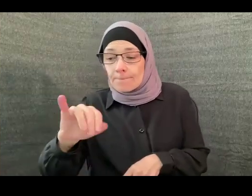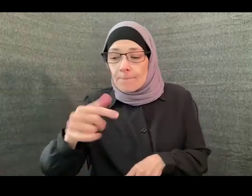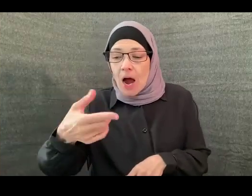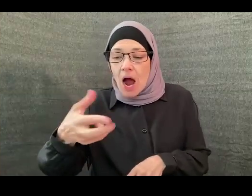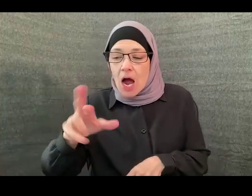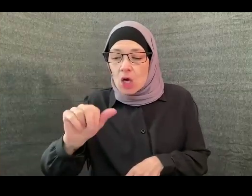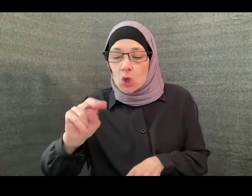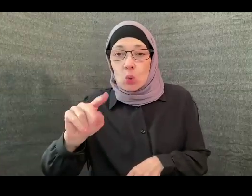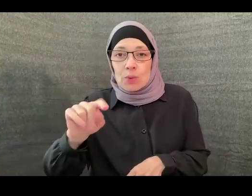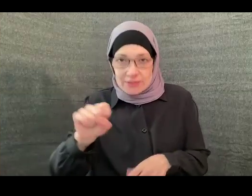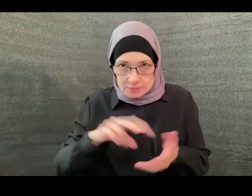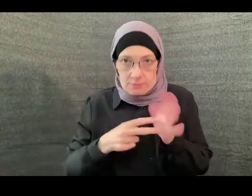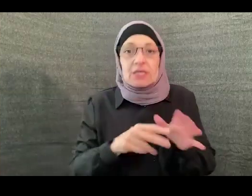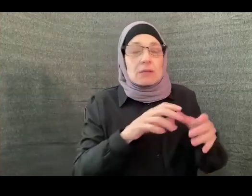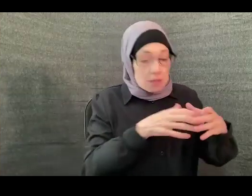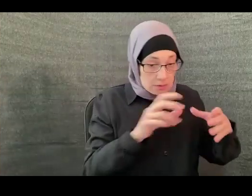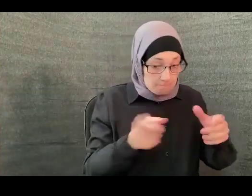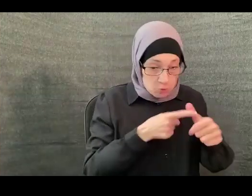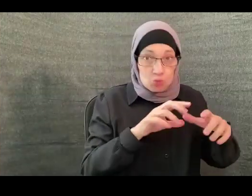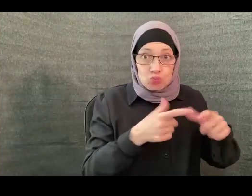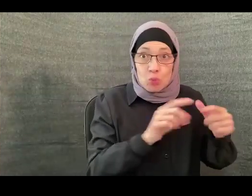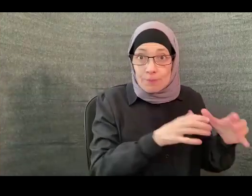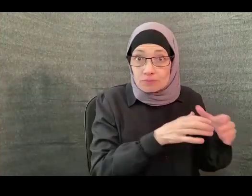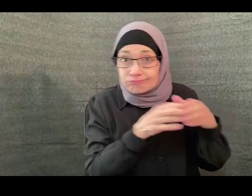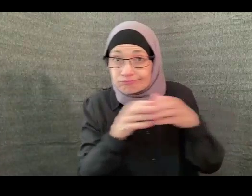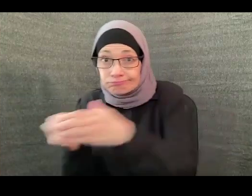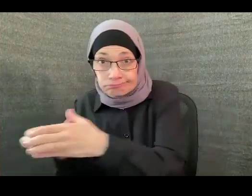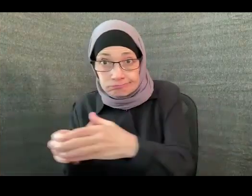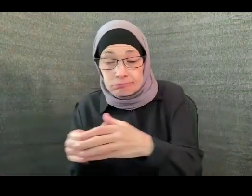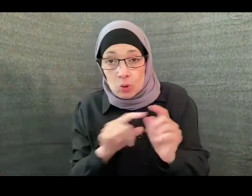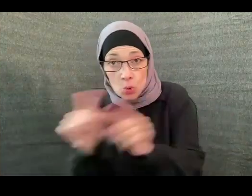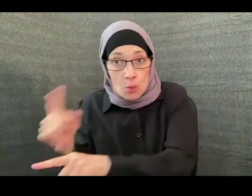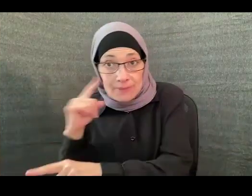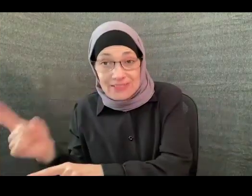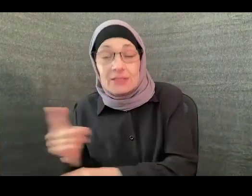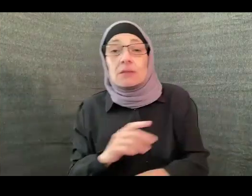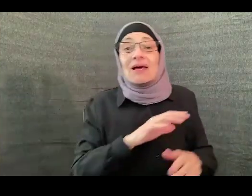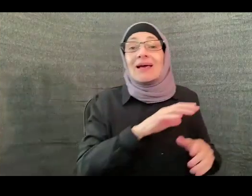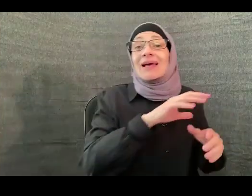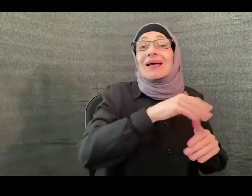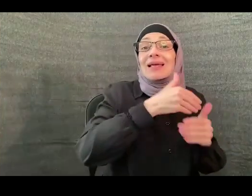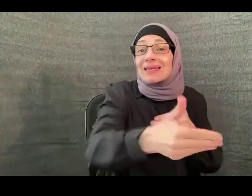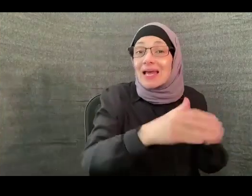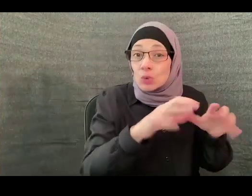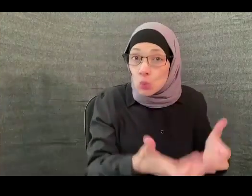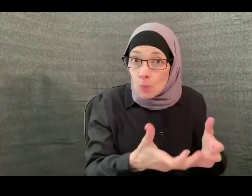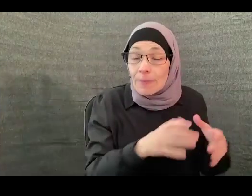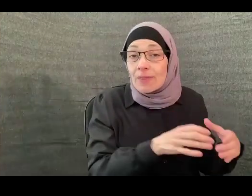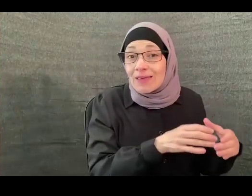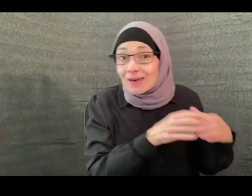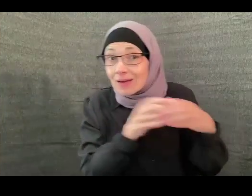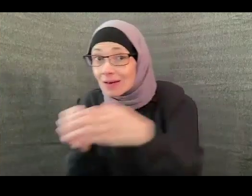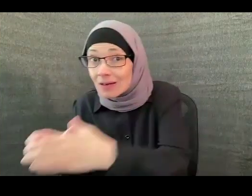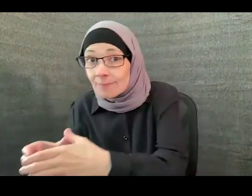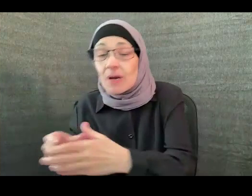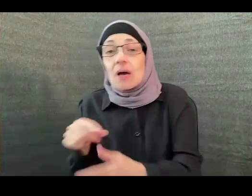and joined them in Medina, they say, O Allah, forgive us